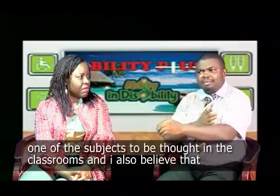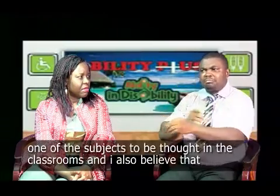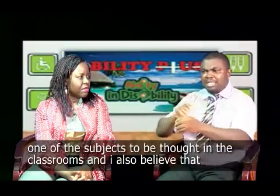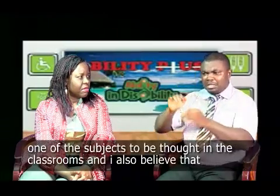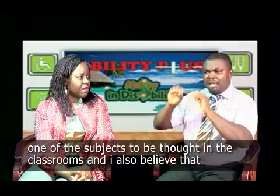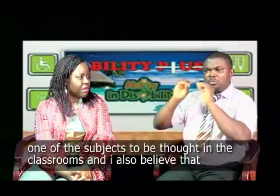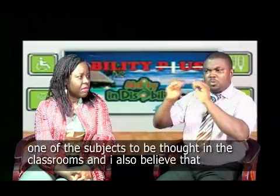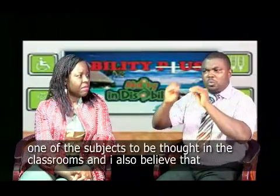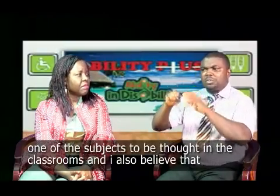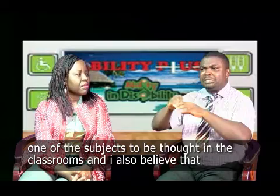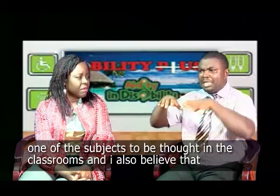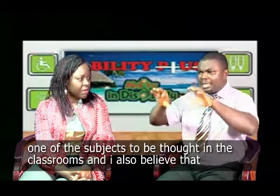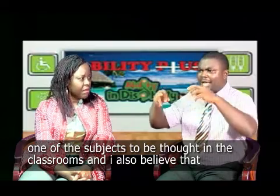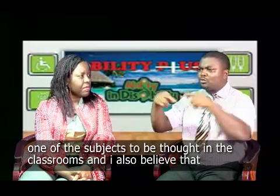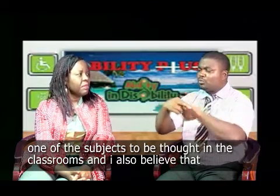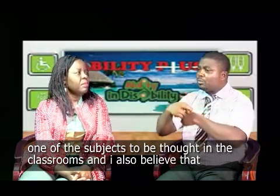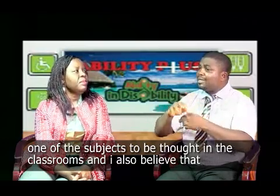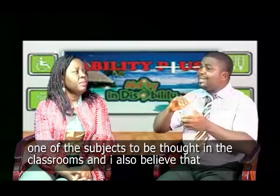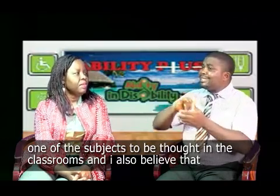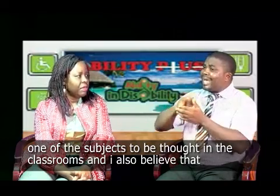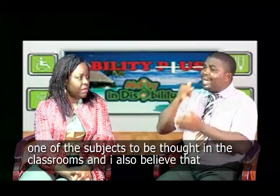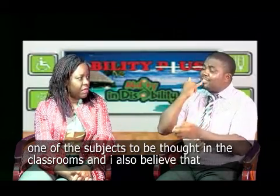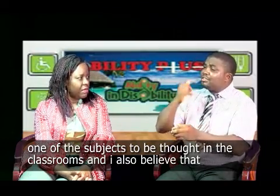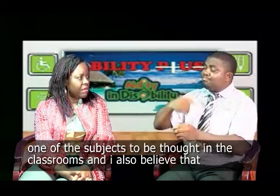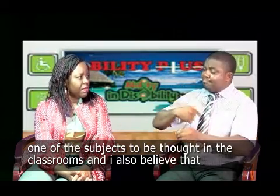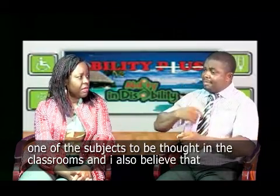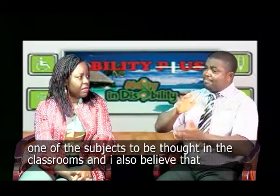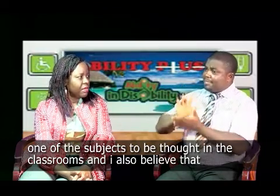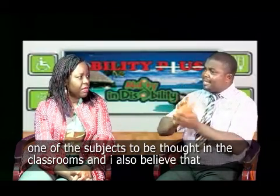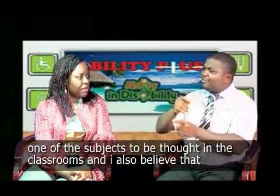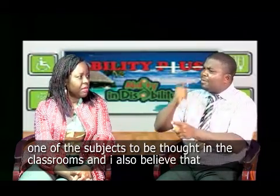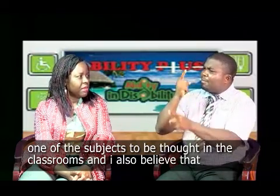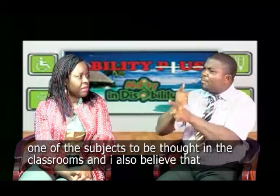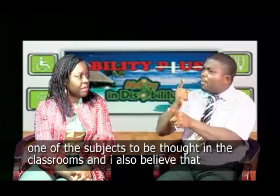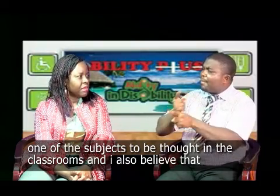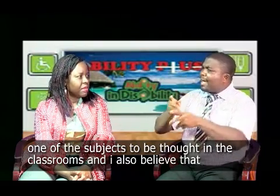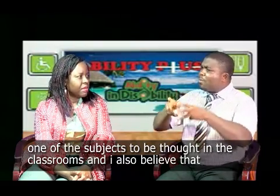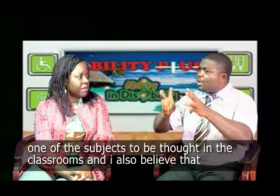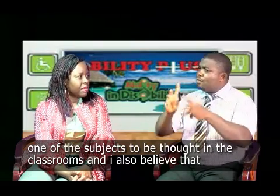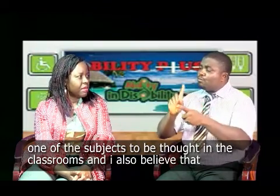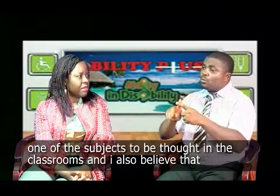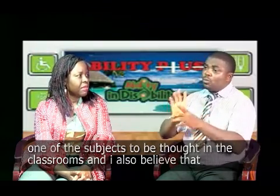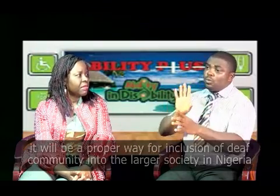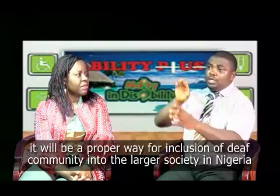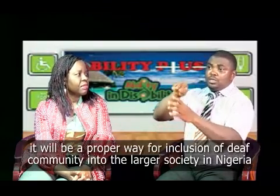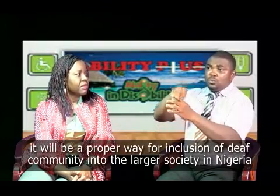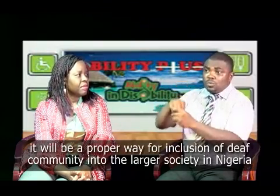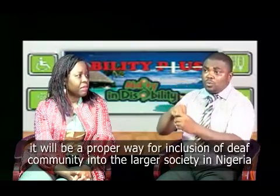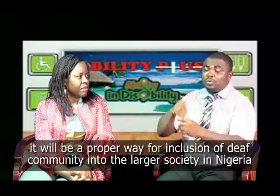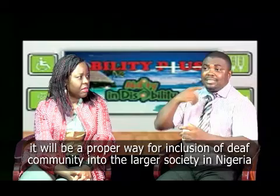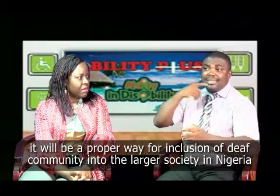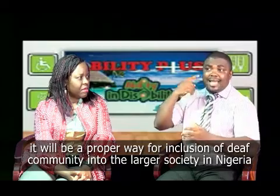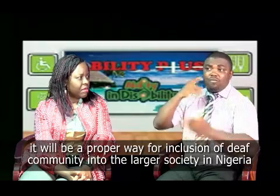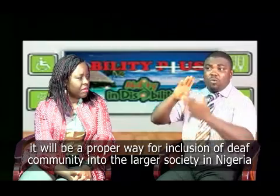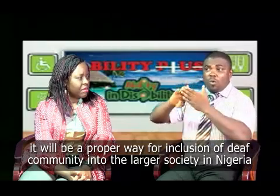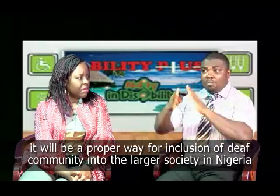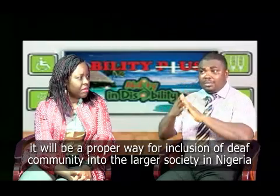of the subjects to be taught in the classrooms. And I also believe that it will be a proper way for inclusion of